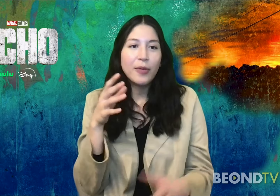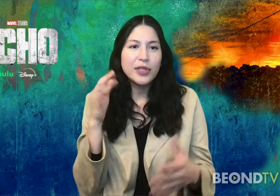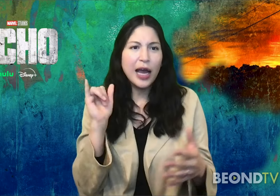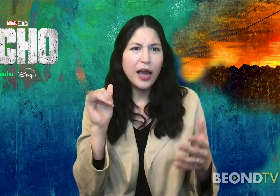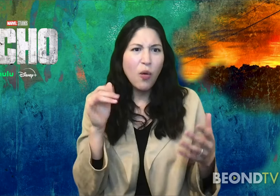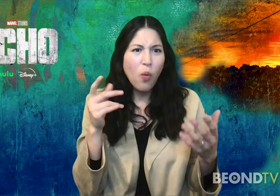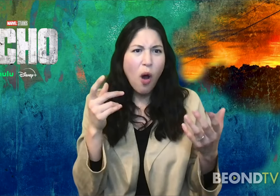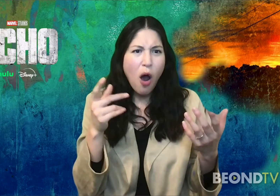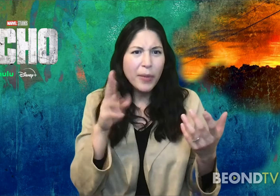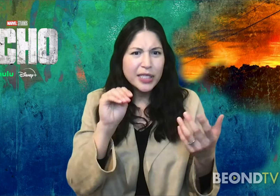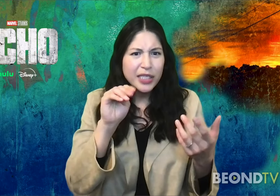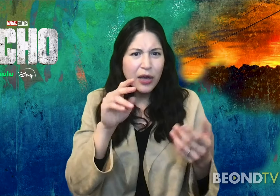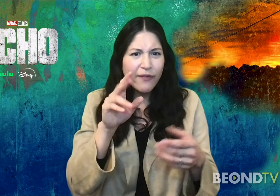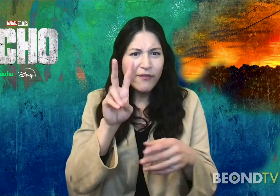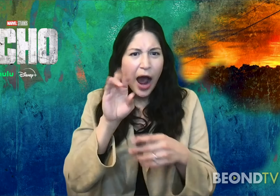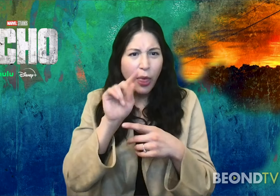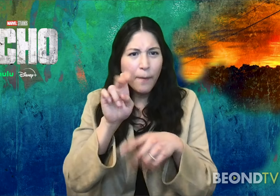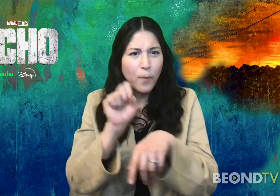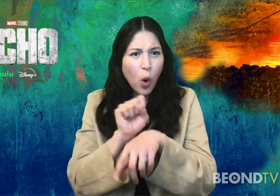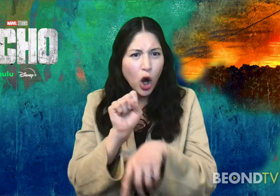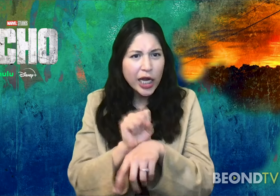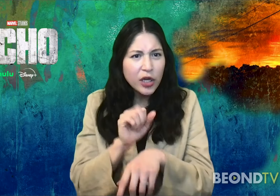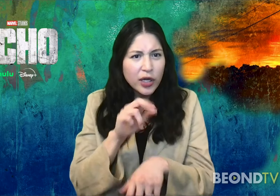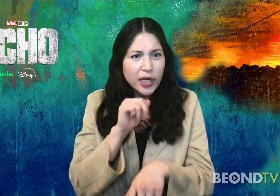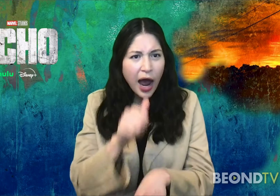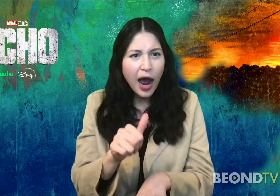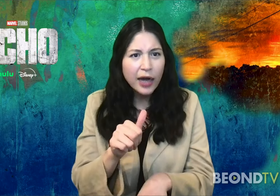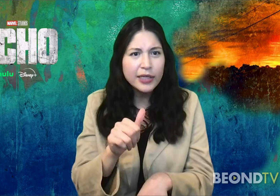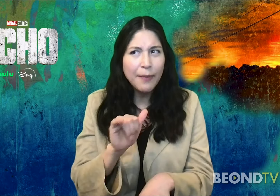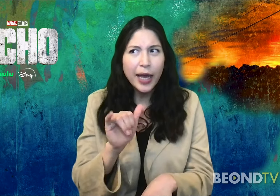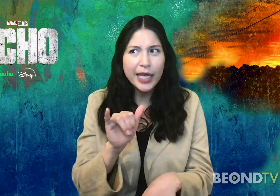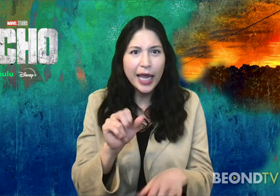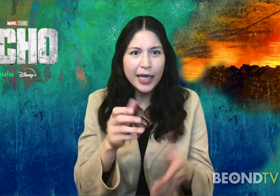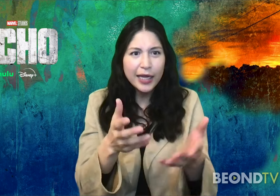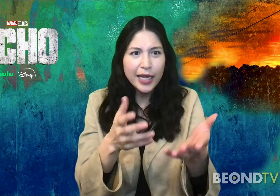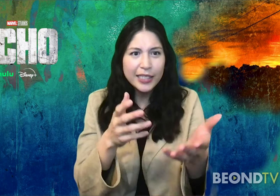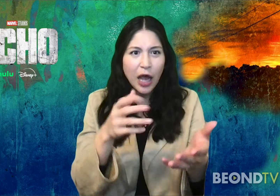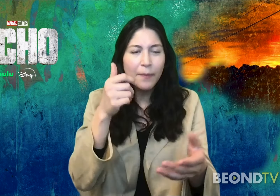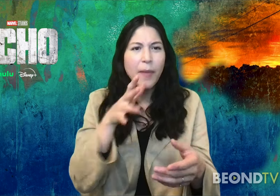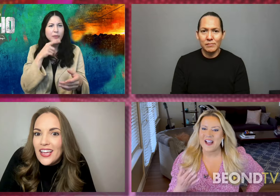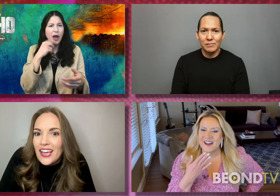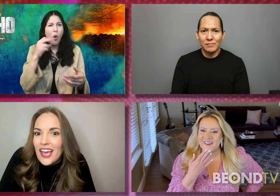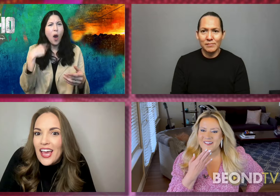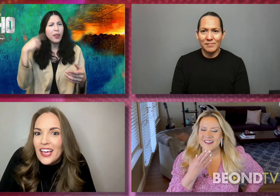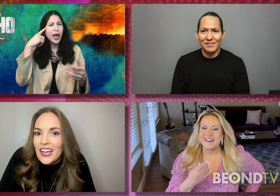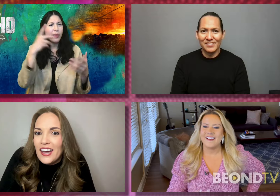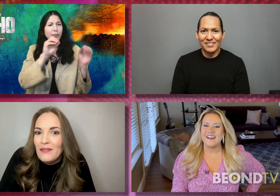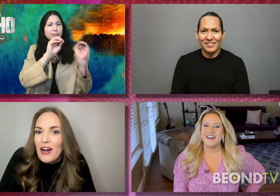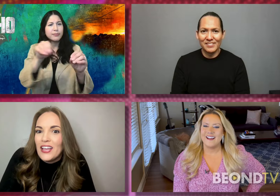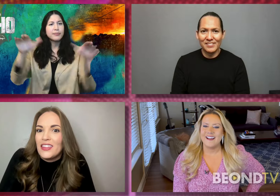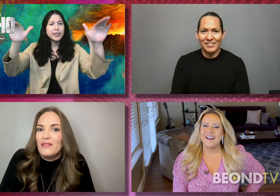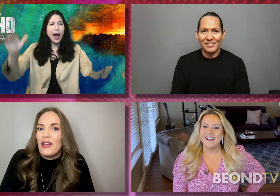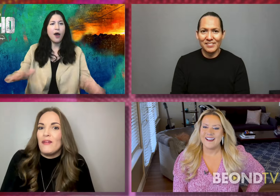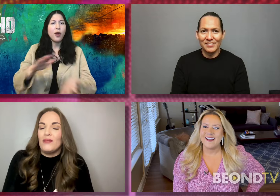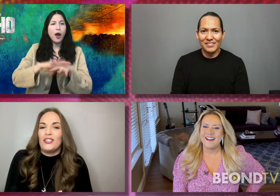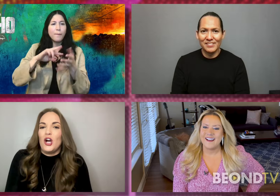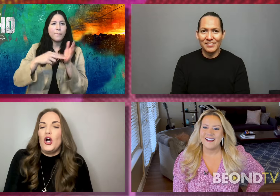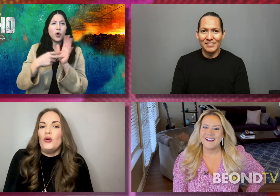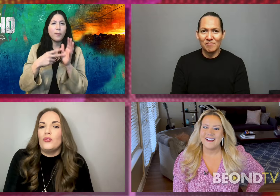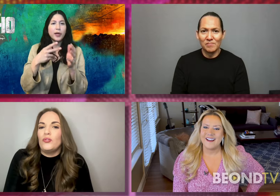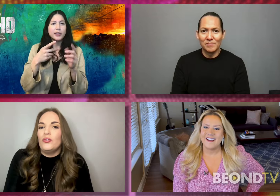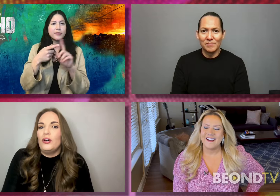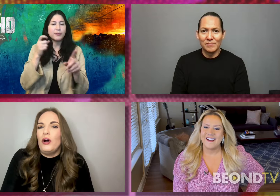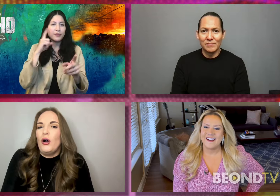3 and with my mom, and my mom was like, oh my gosh, is the volume working or not? And my mom